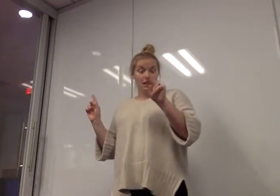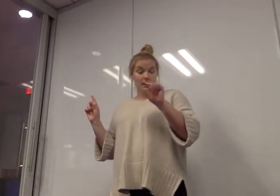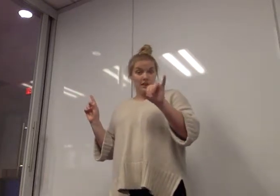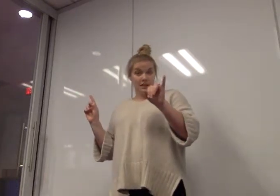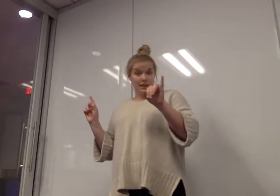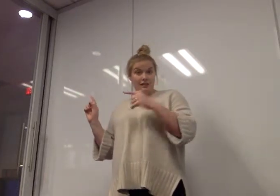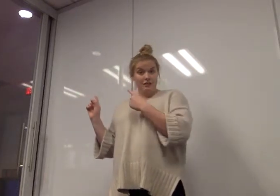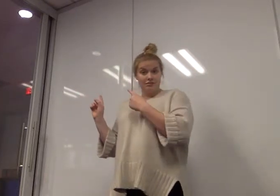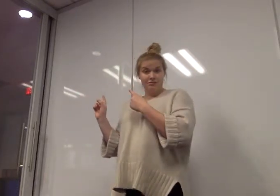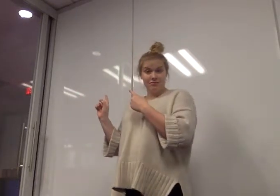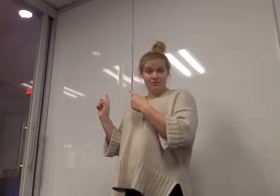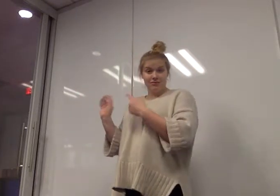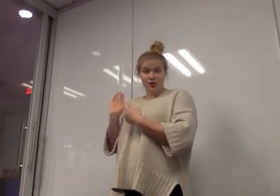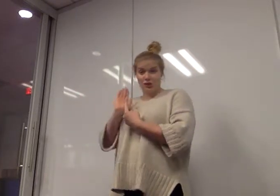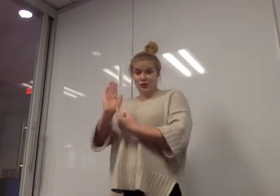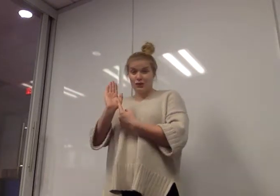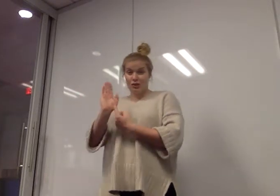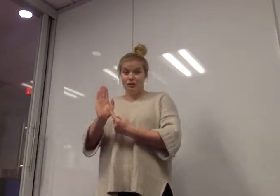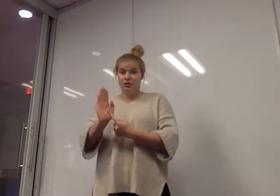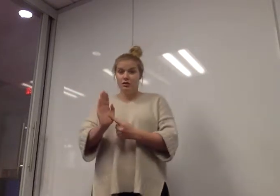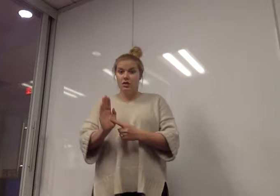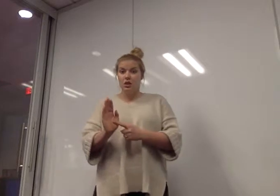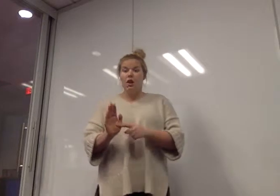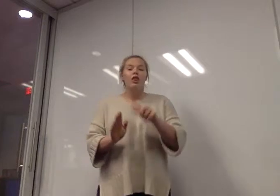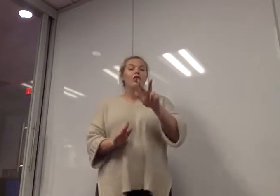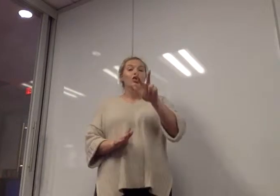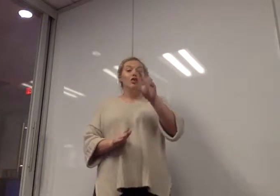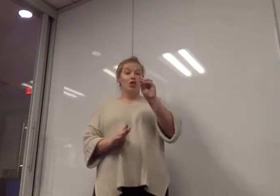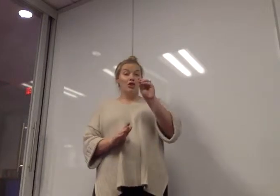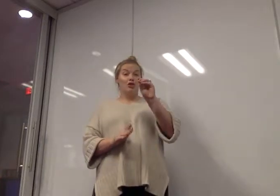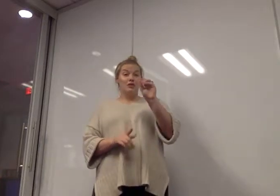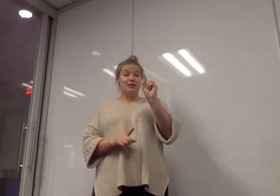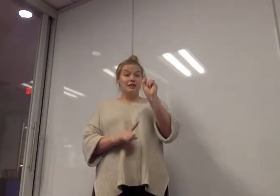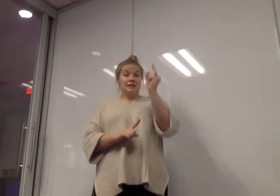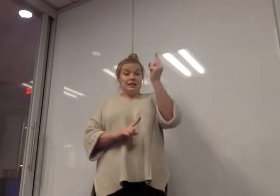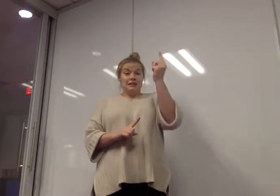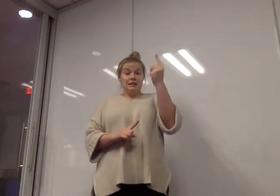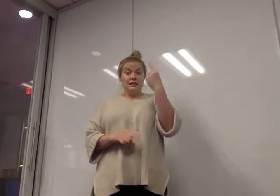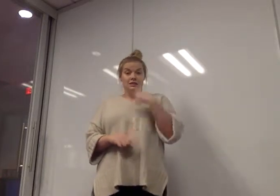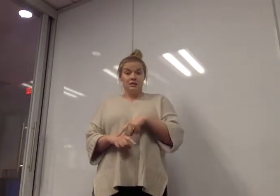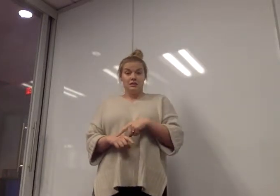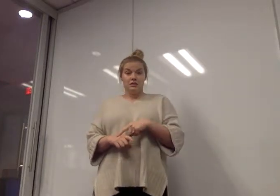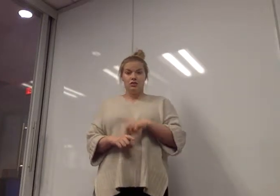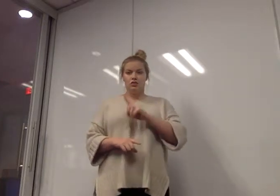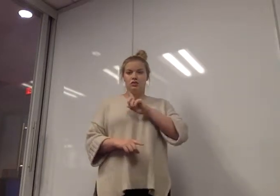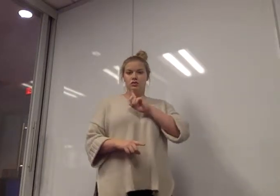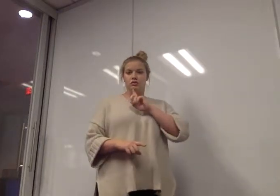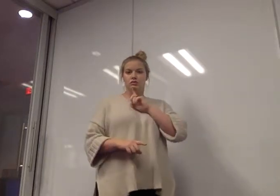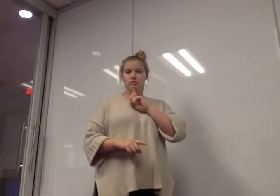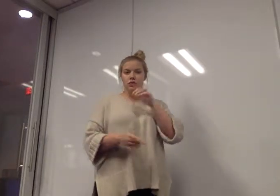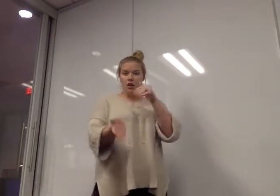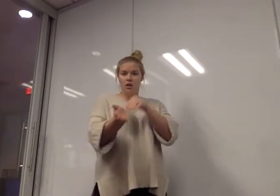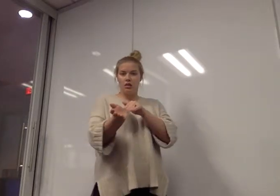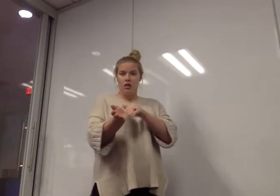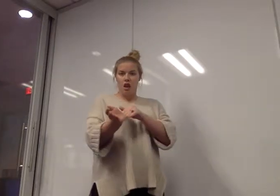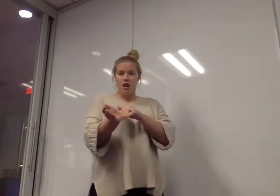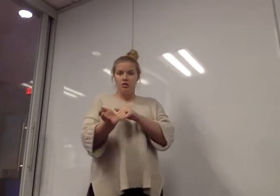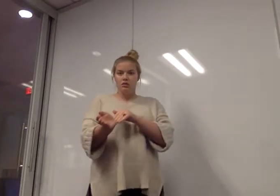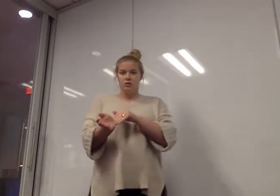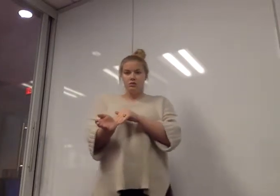that when people watch 30-second soundless clips of real physician-patient interactions, their judgments